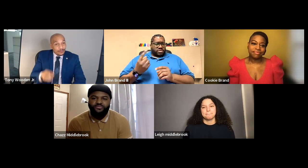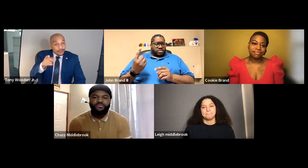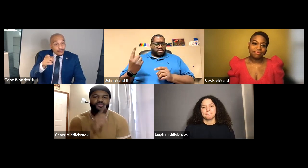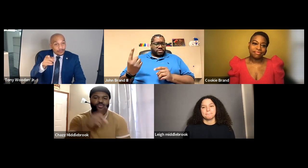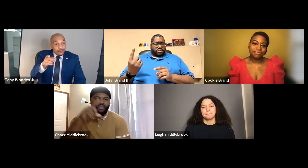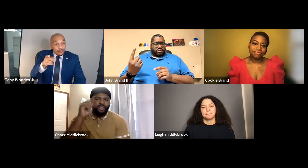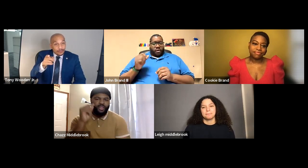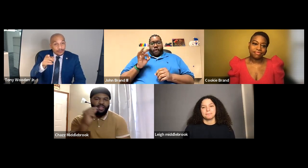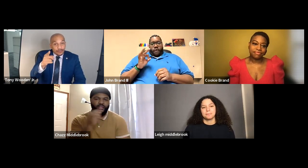John is saying Cookie.